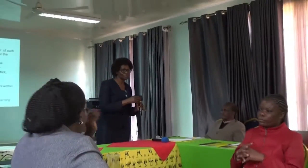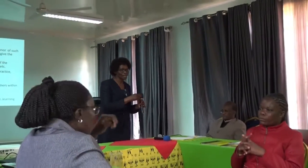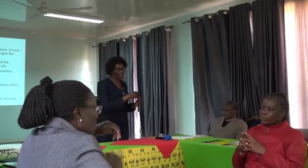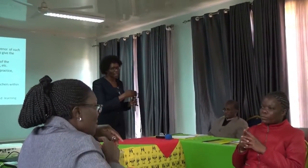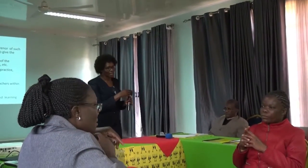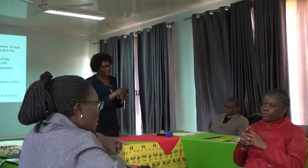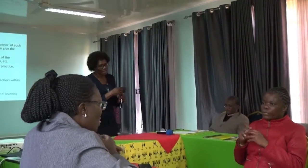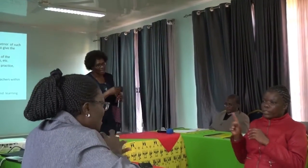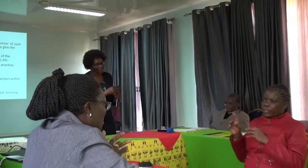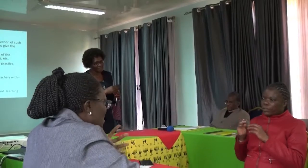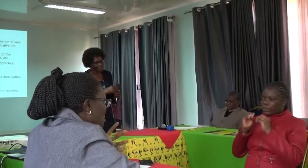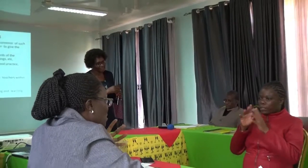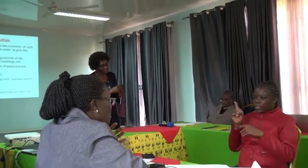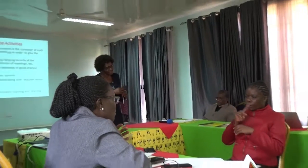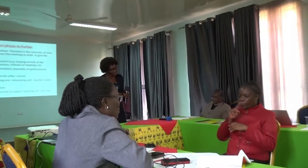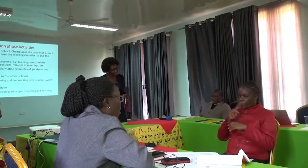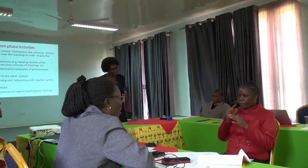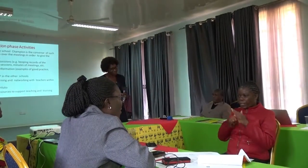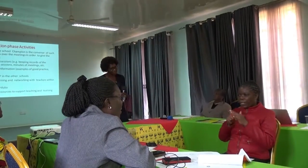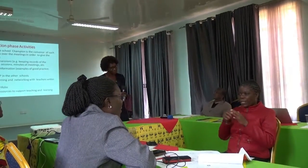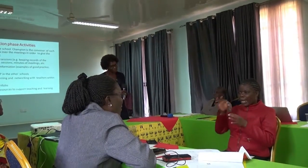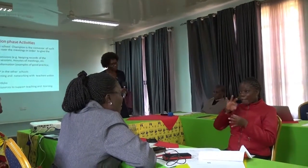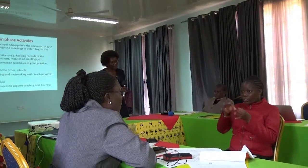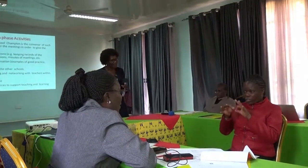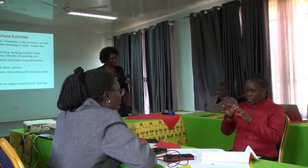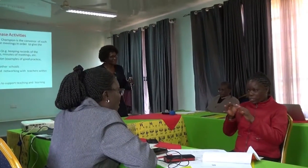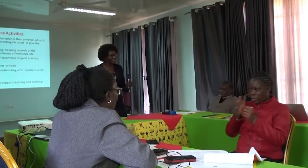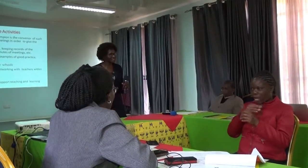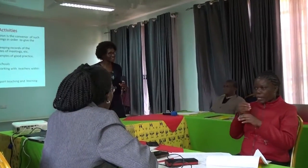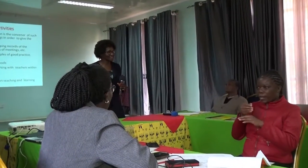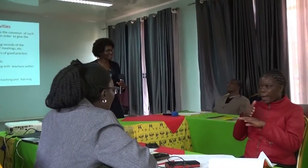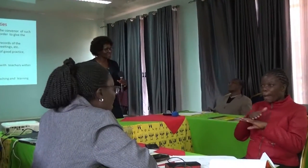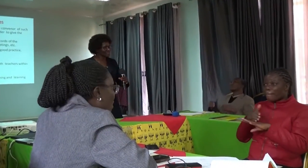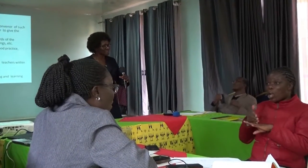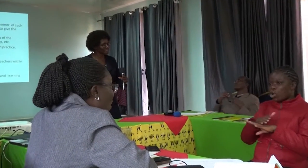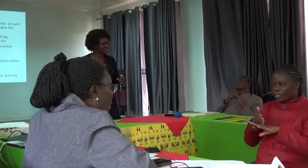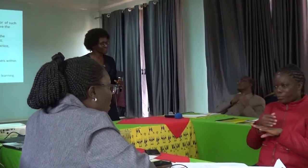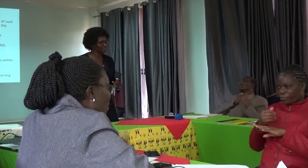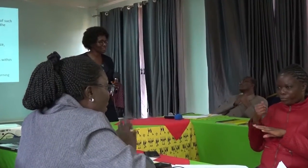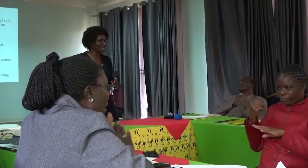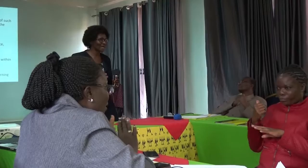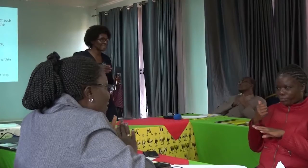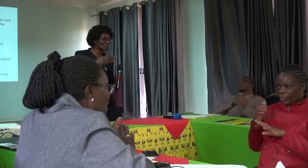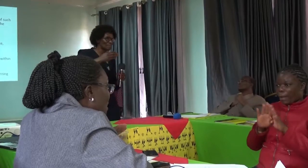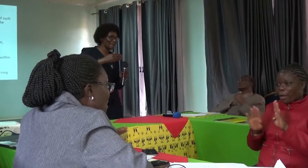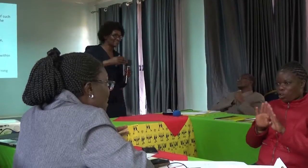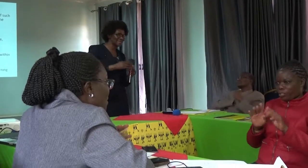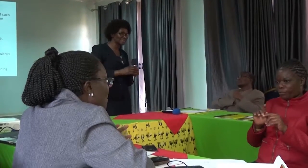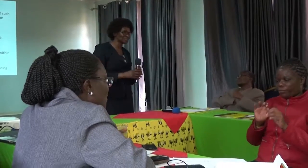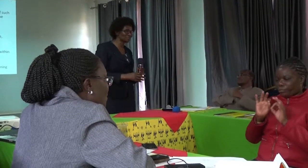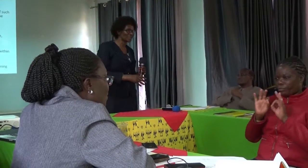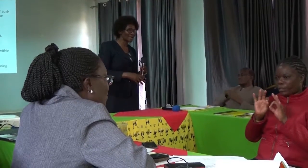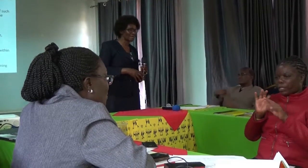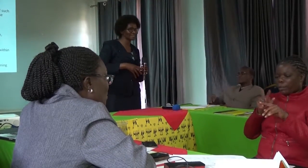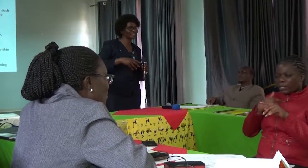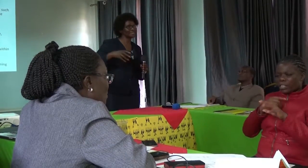chemistry. And this chemistry, I've been teaching, and they have been assessing me as I combined my